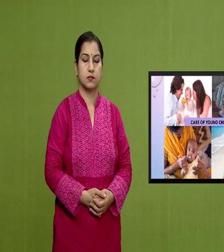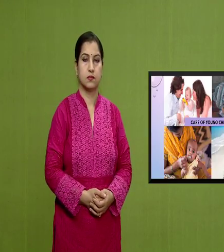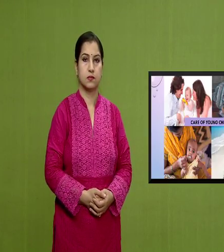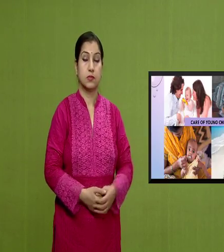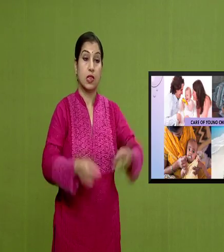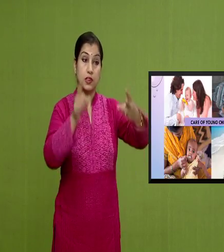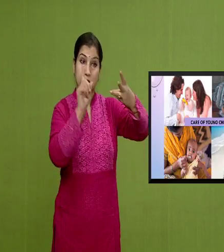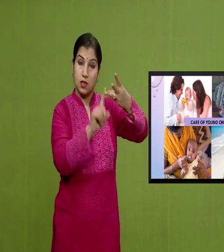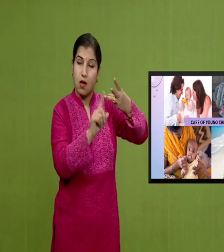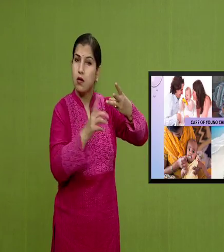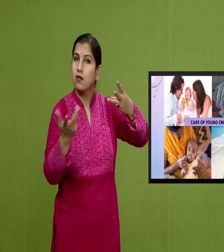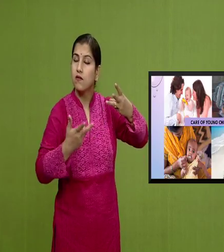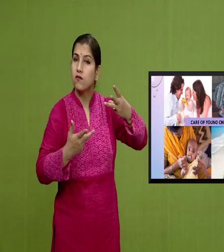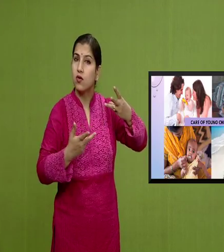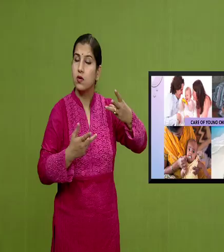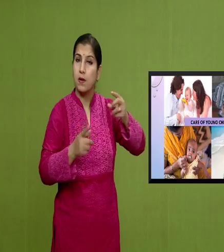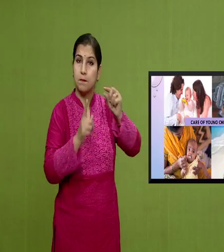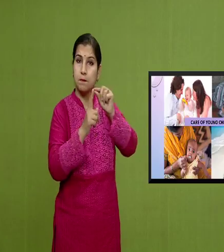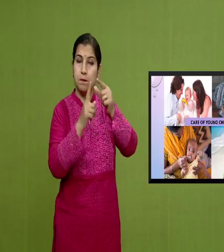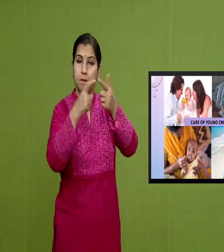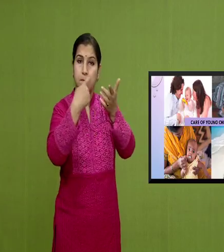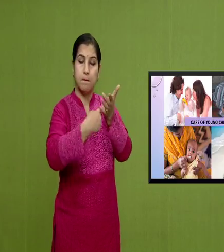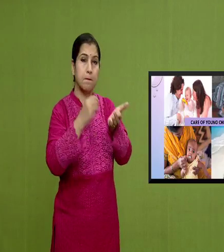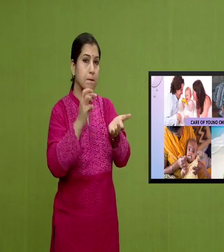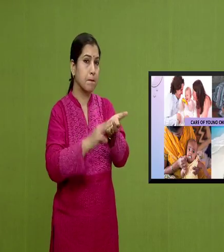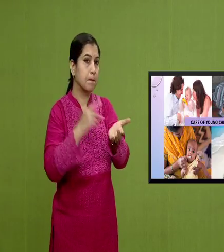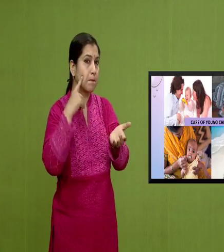Third is the permissive disciplining style.